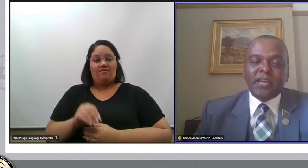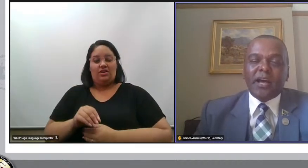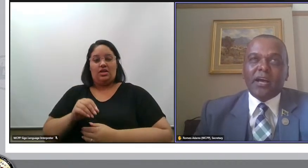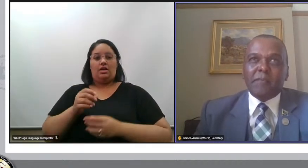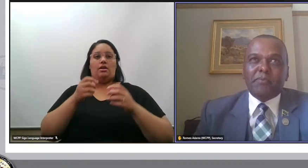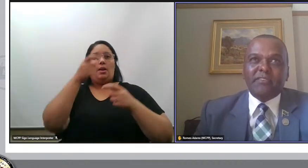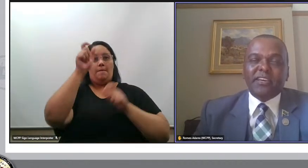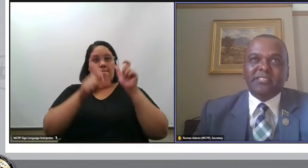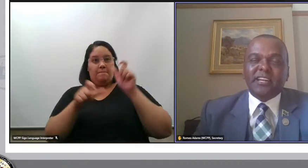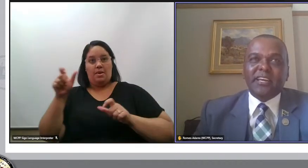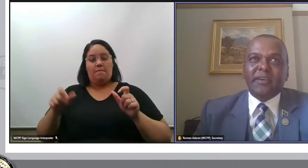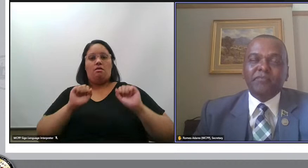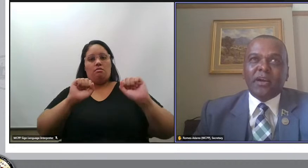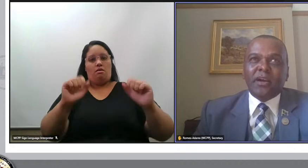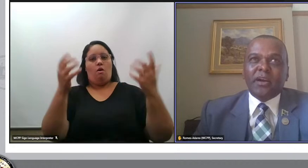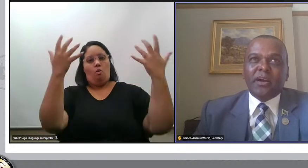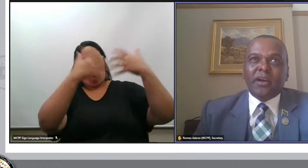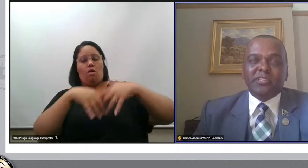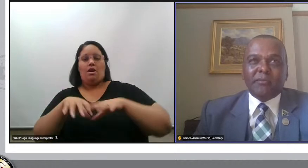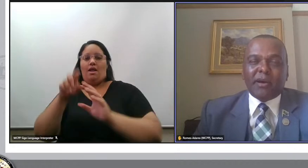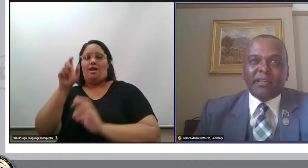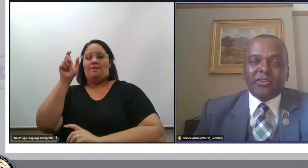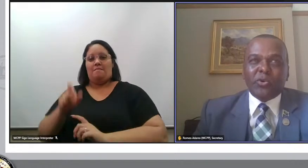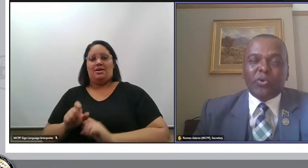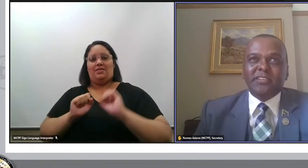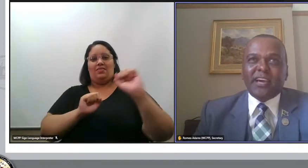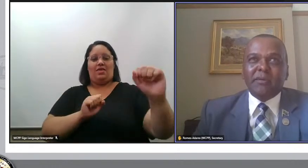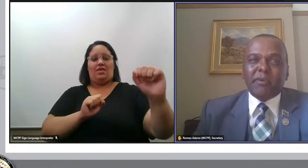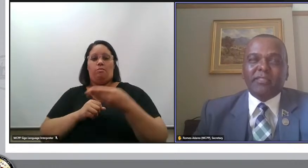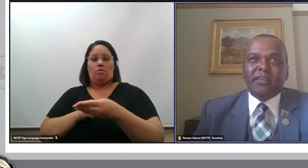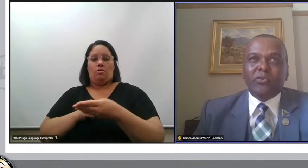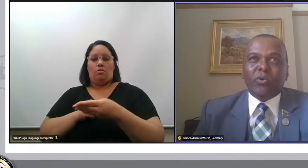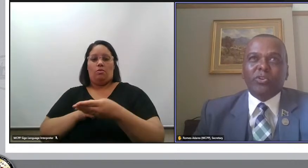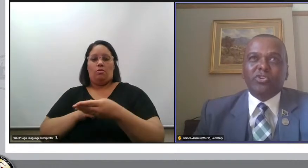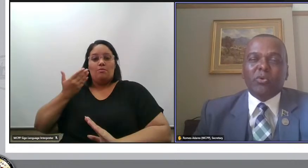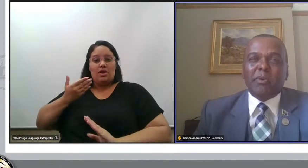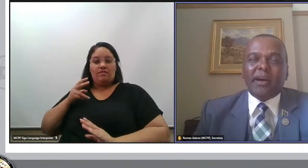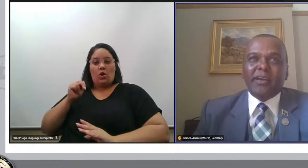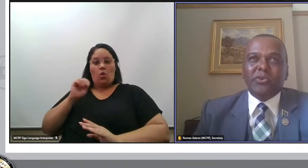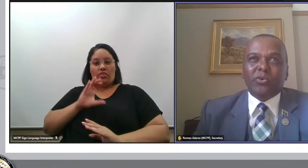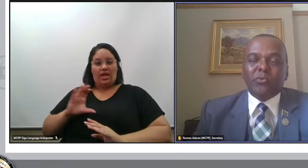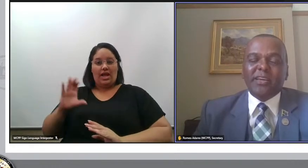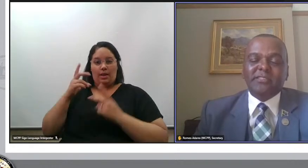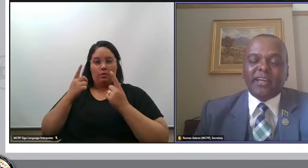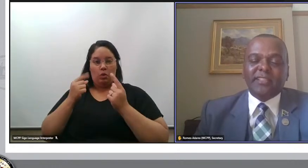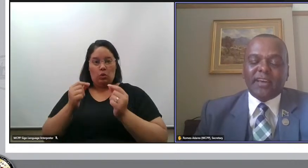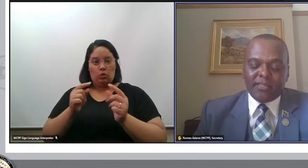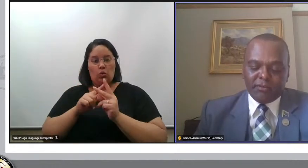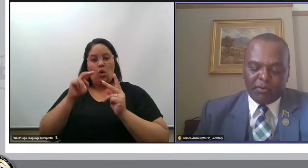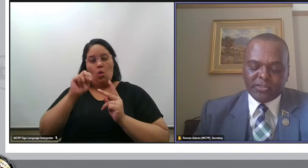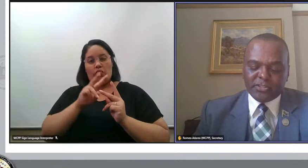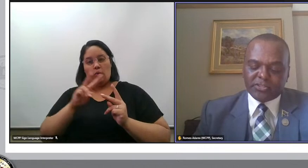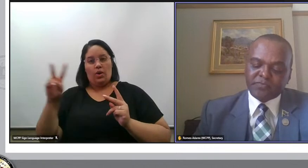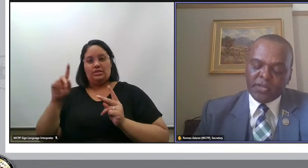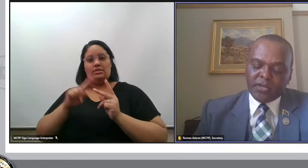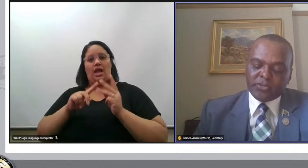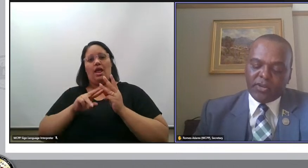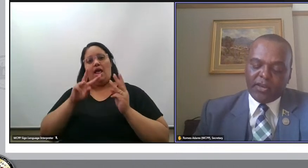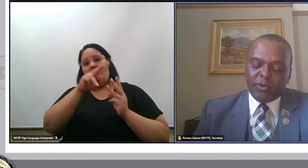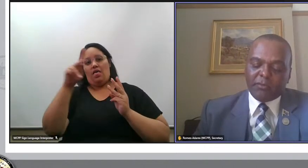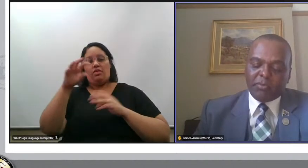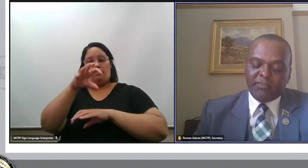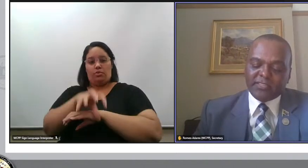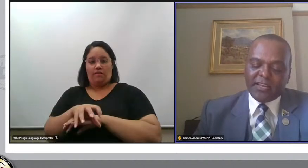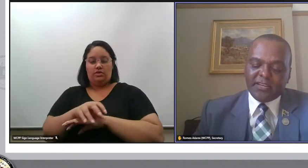coordinated. Previously, it was done by the Northern Cape and then also by Northwest and the other provinces.